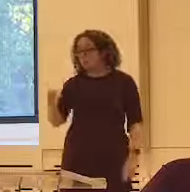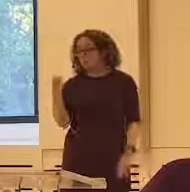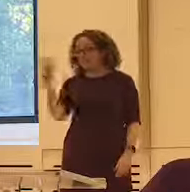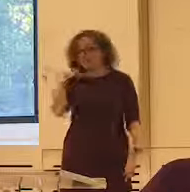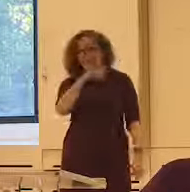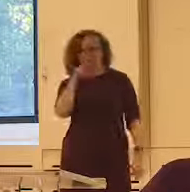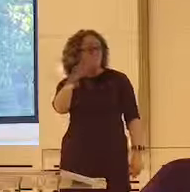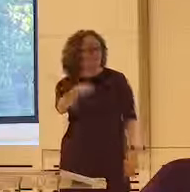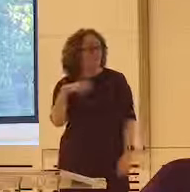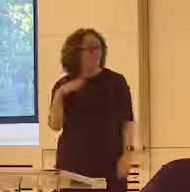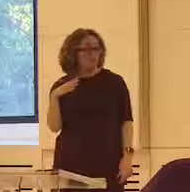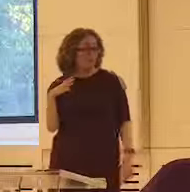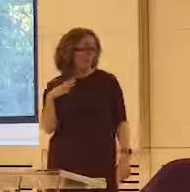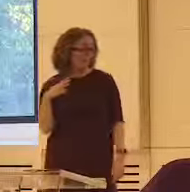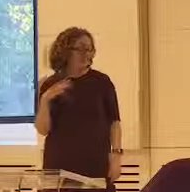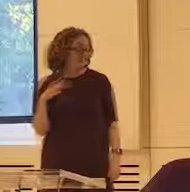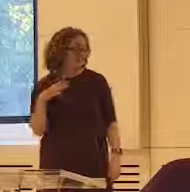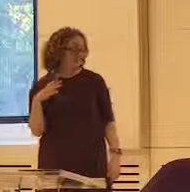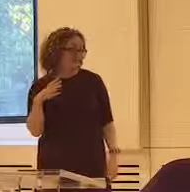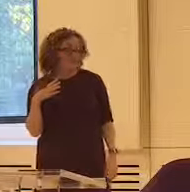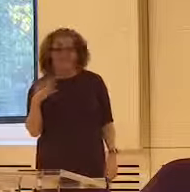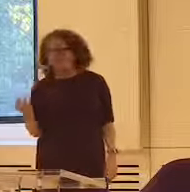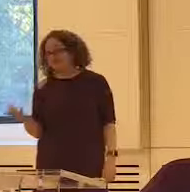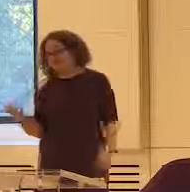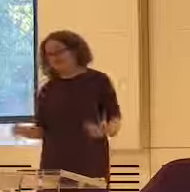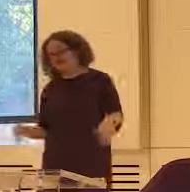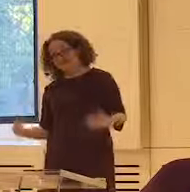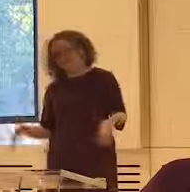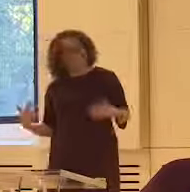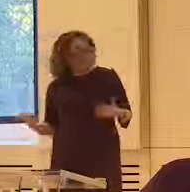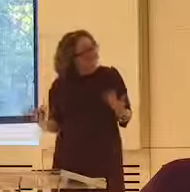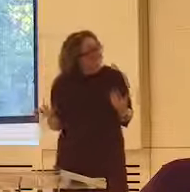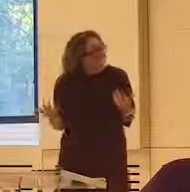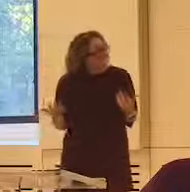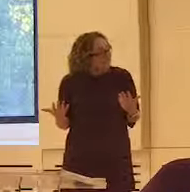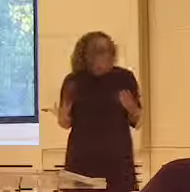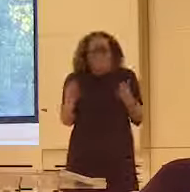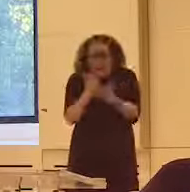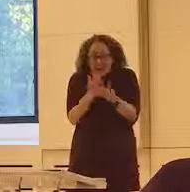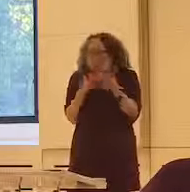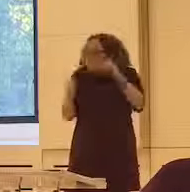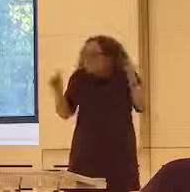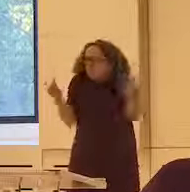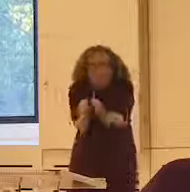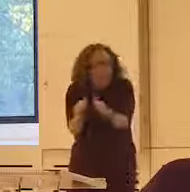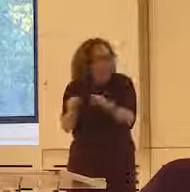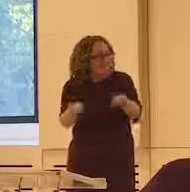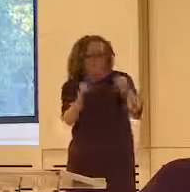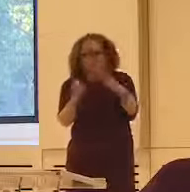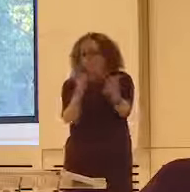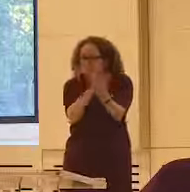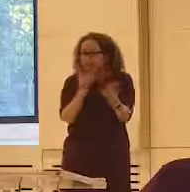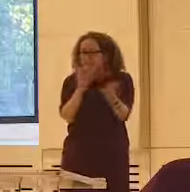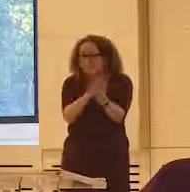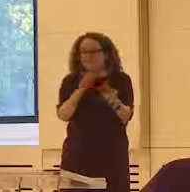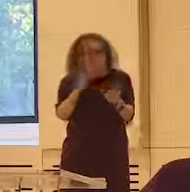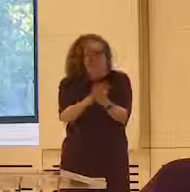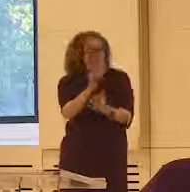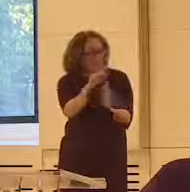can self-identify. So we've had 100 and something views already. So 1.5,000.